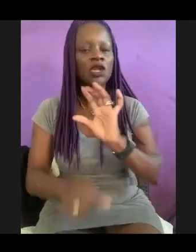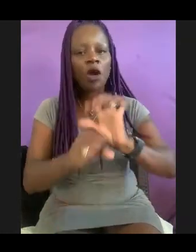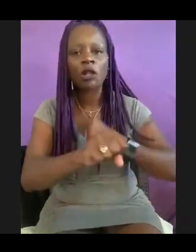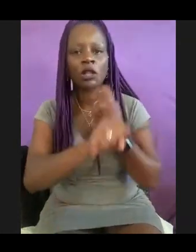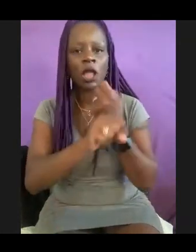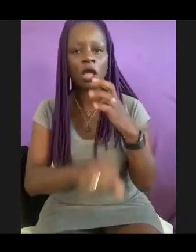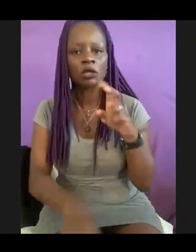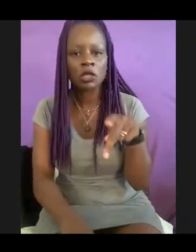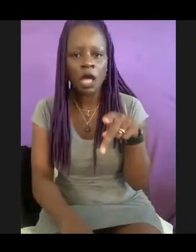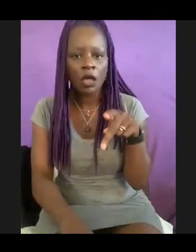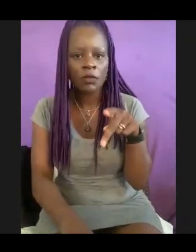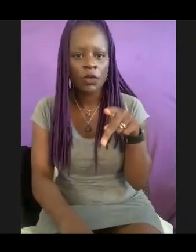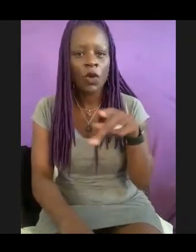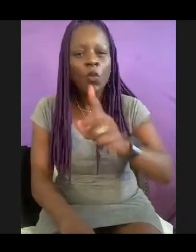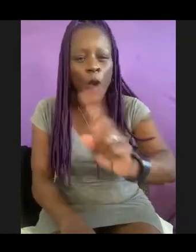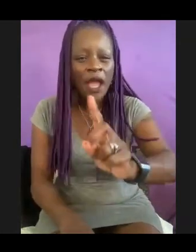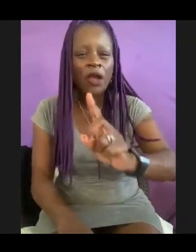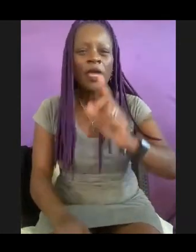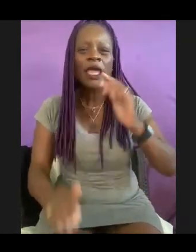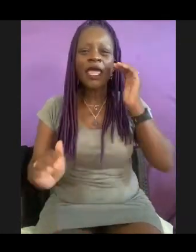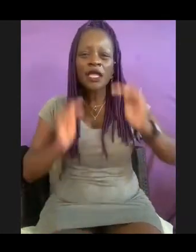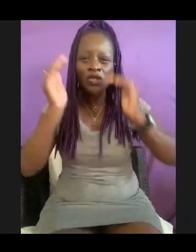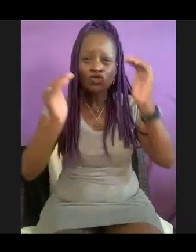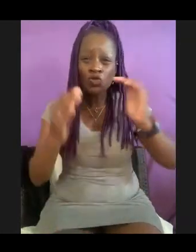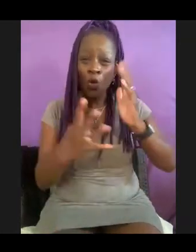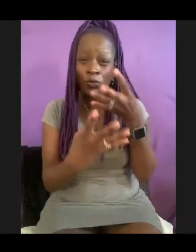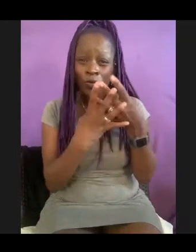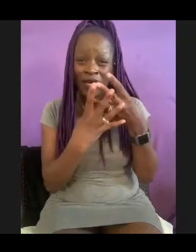up in an adult penal systems.